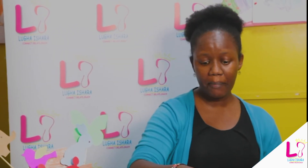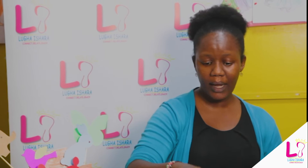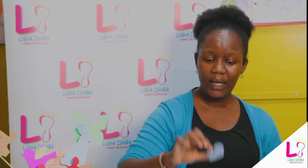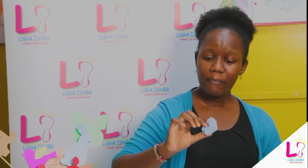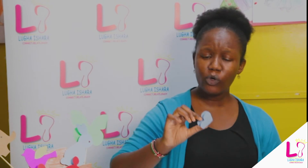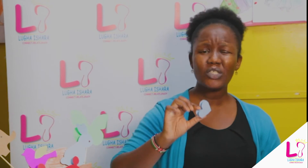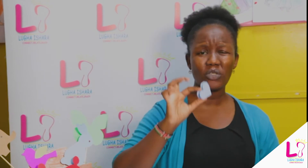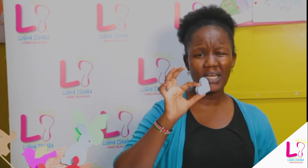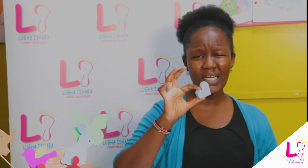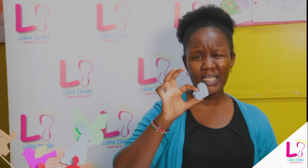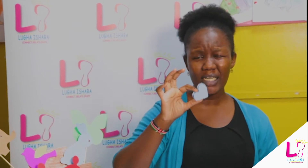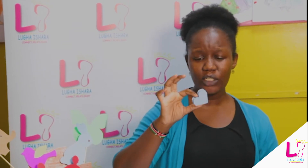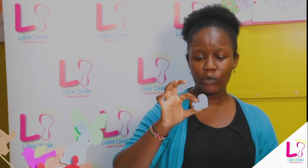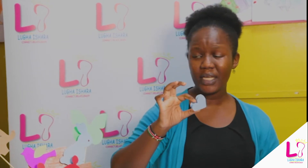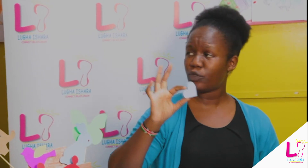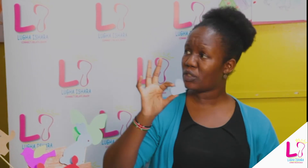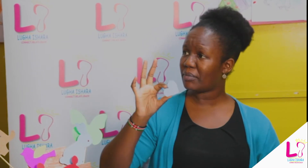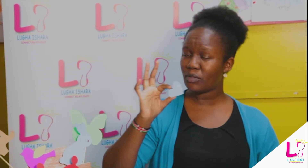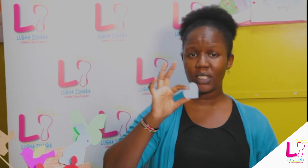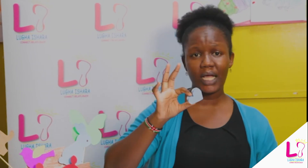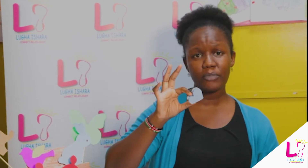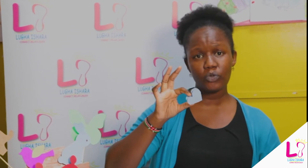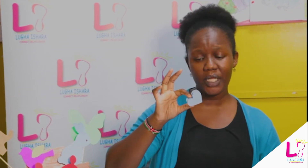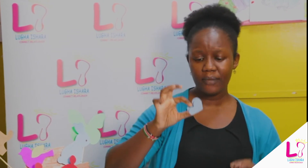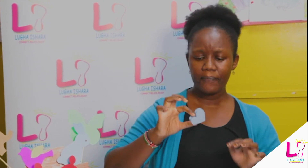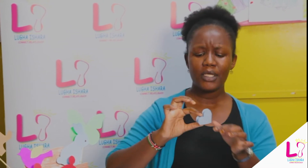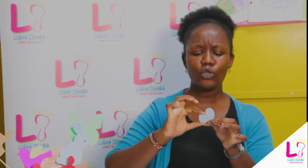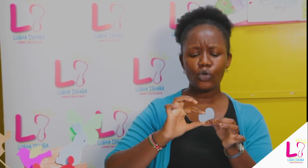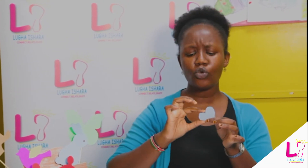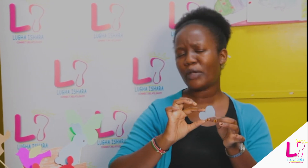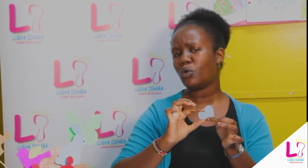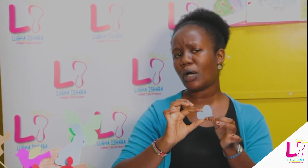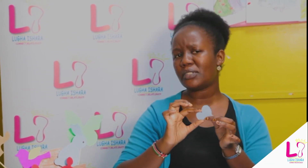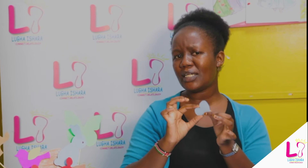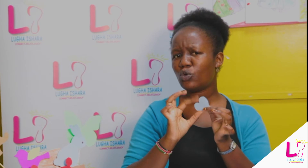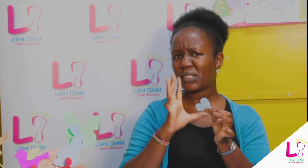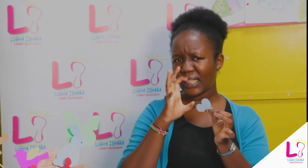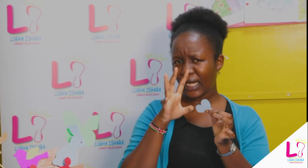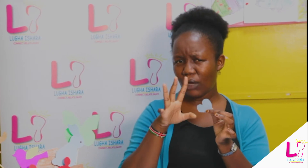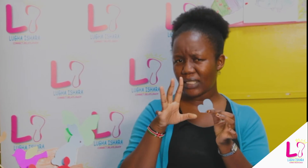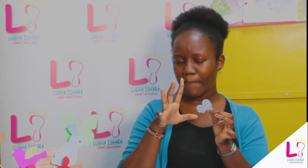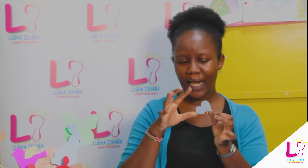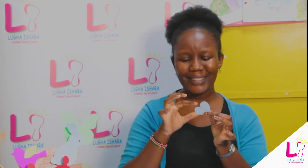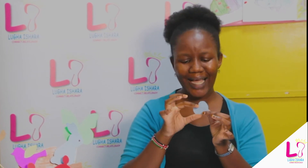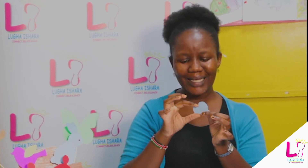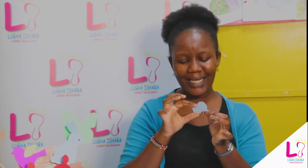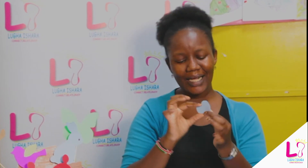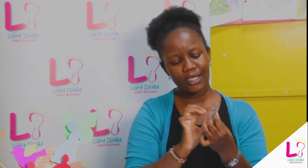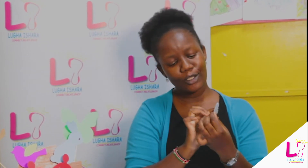paper, because it was a really stormy night. You know, sometimes when it comes to rain, when you look outside, it looks like the clouds are dark. So even